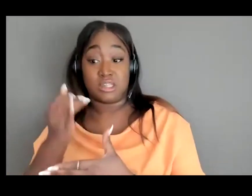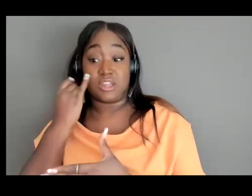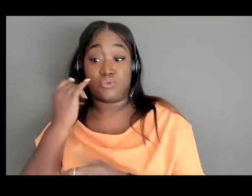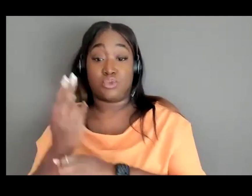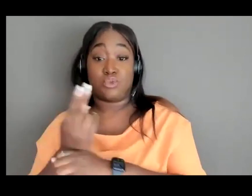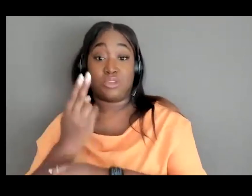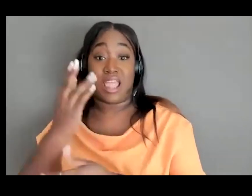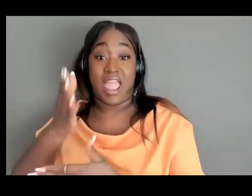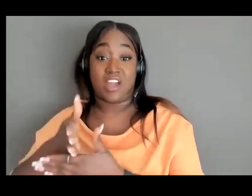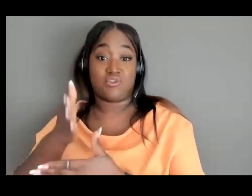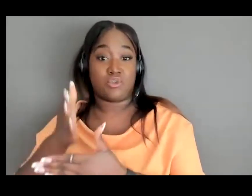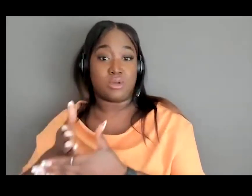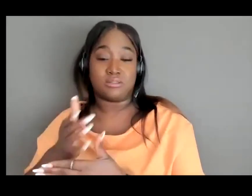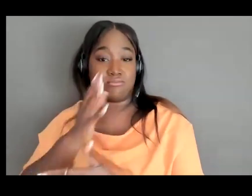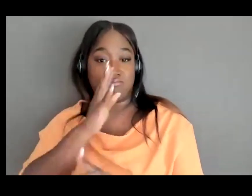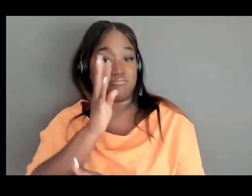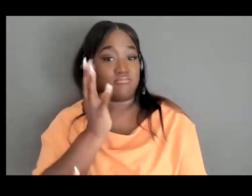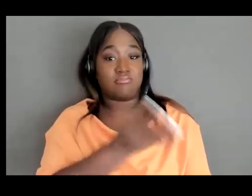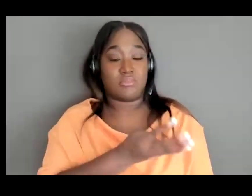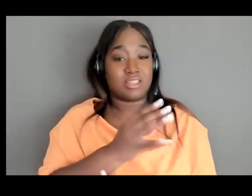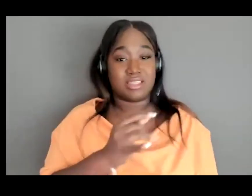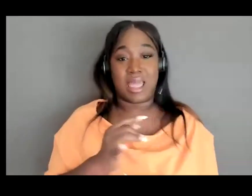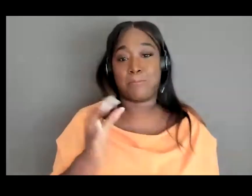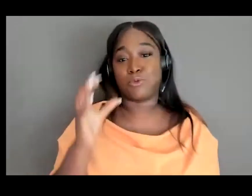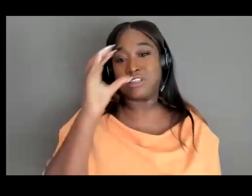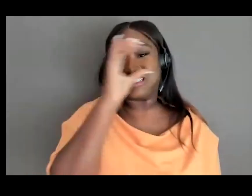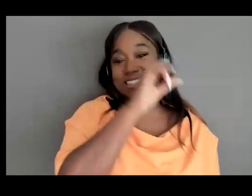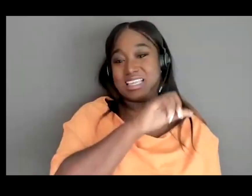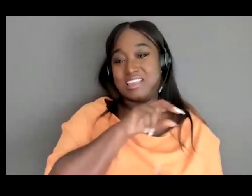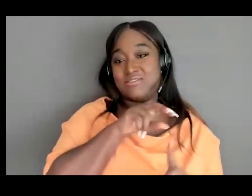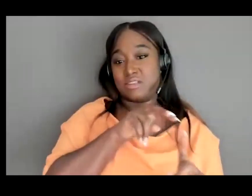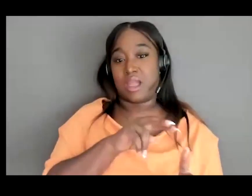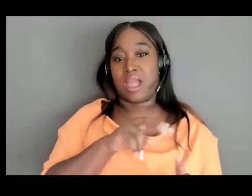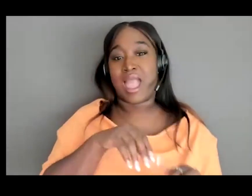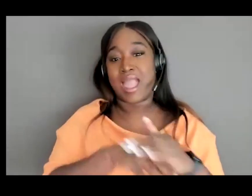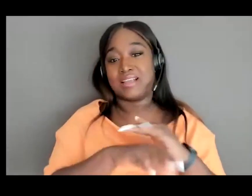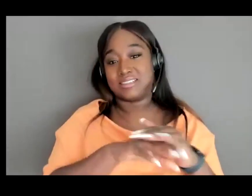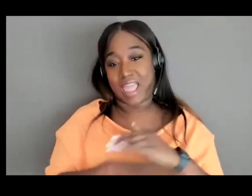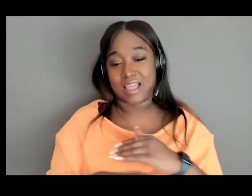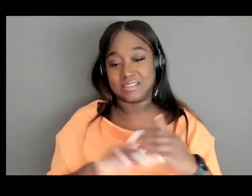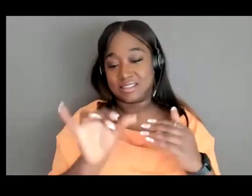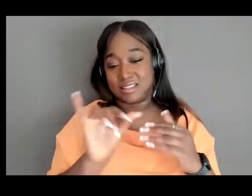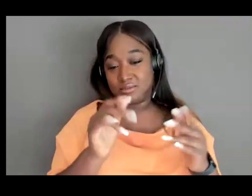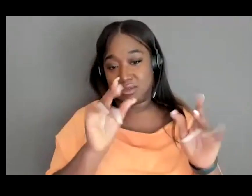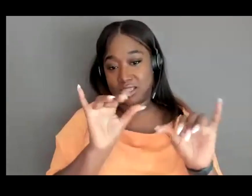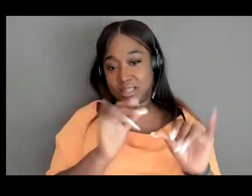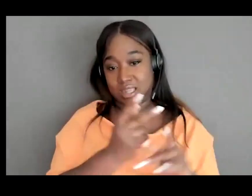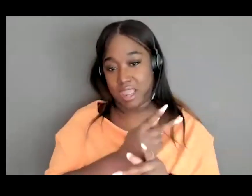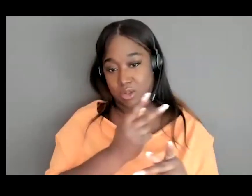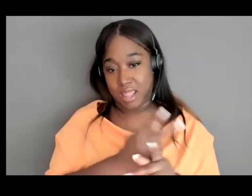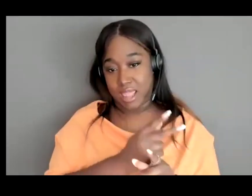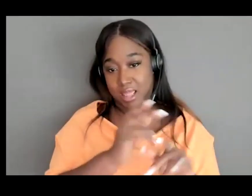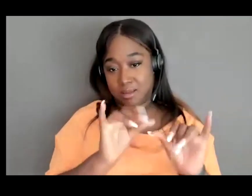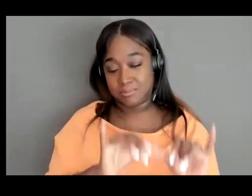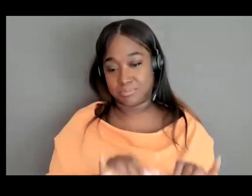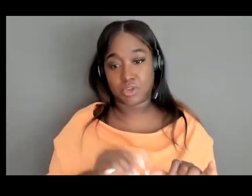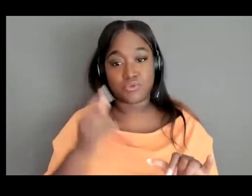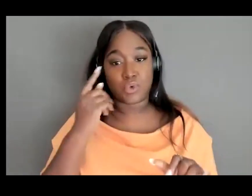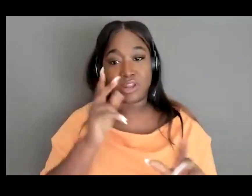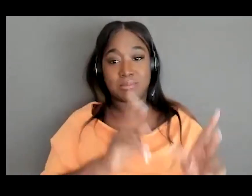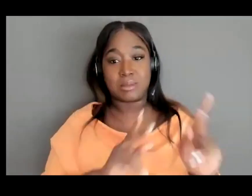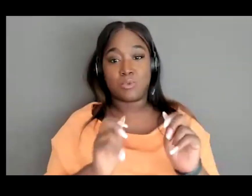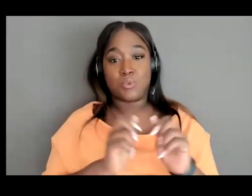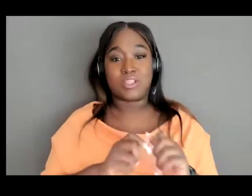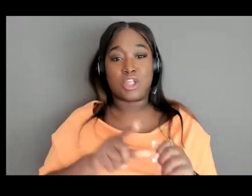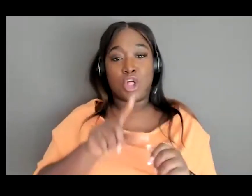you're leaving out the access, the perceived access potentially as calculated for the people with the